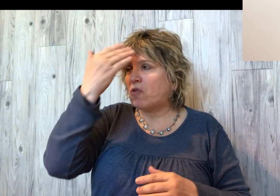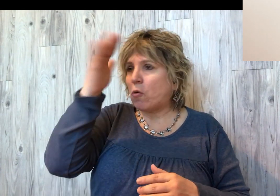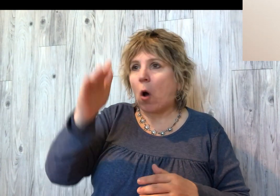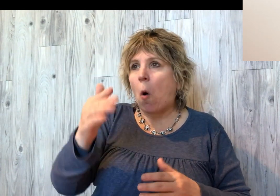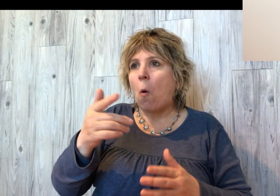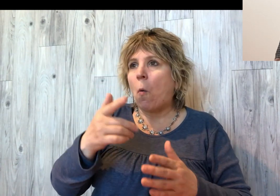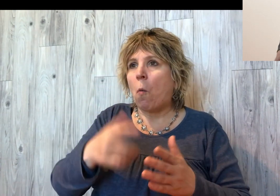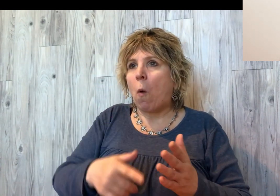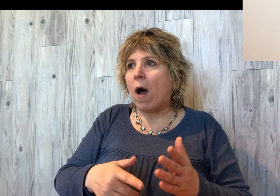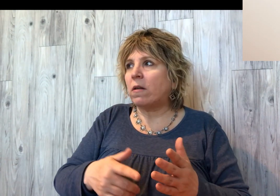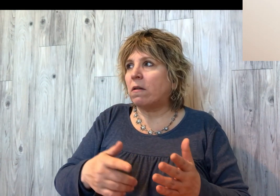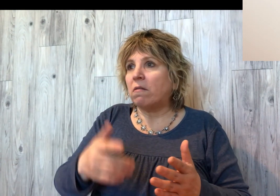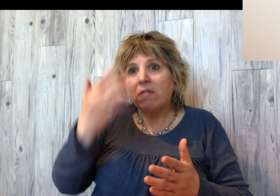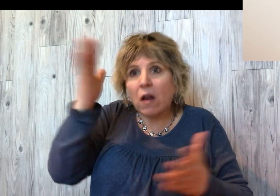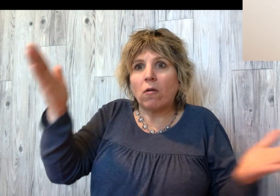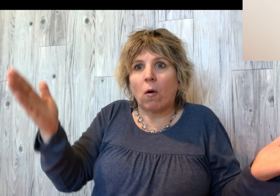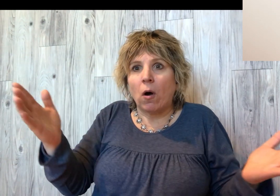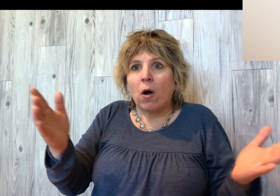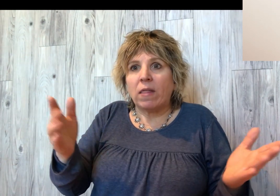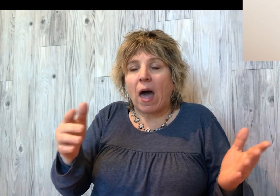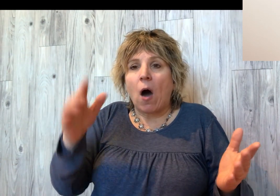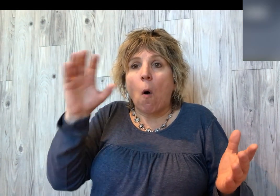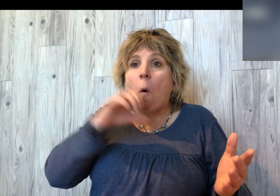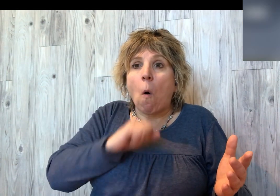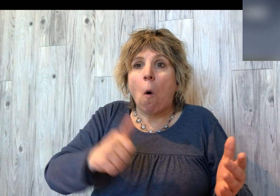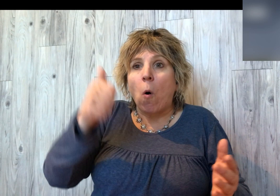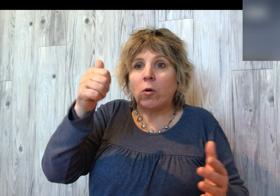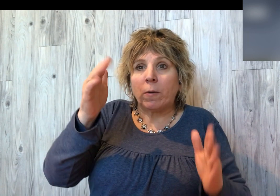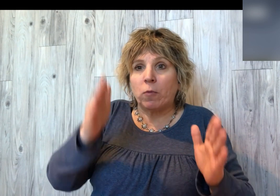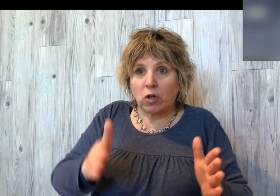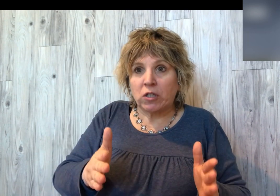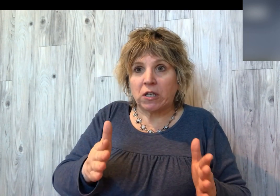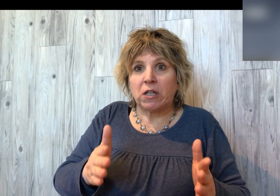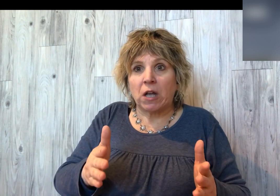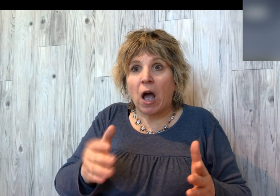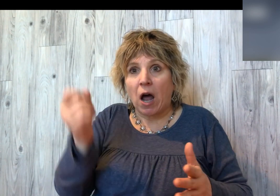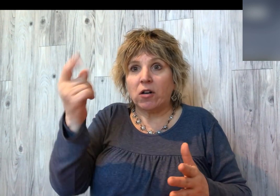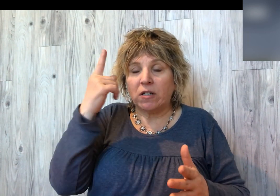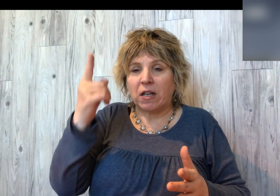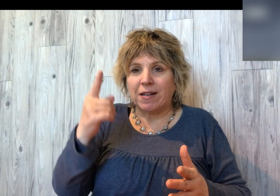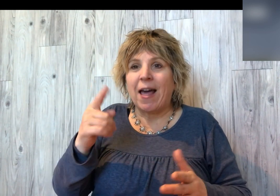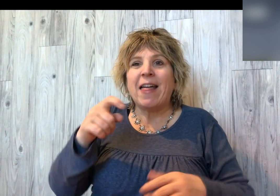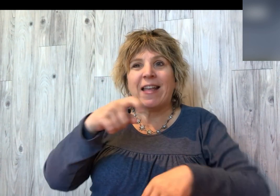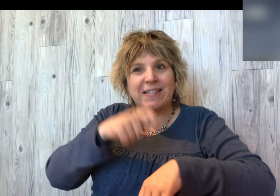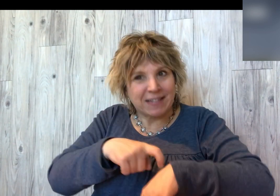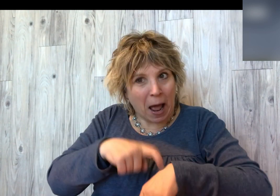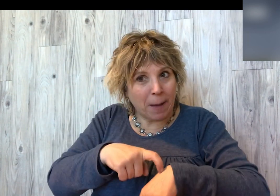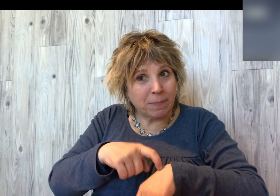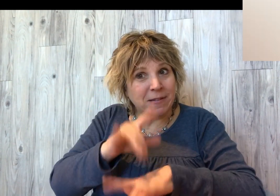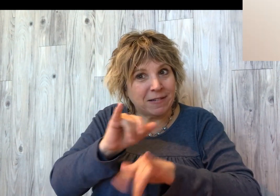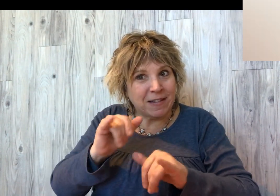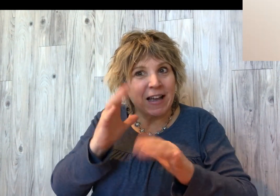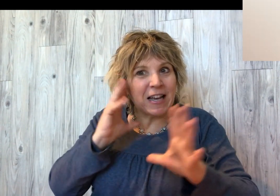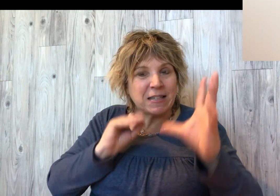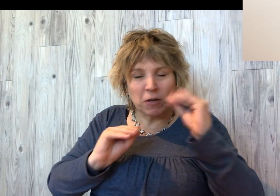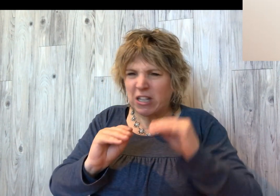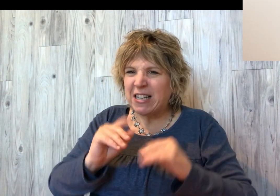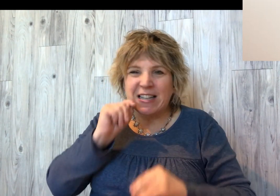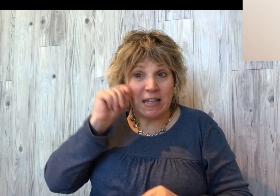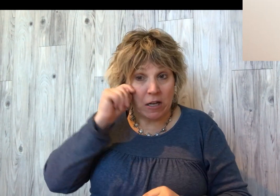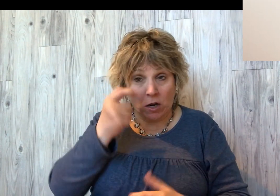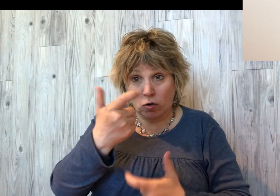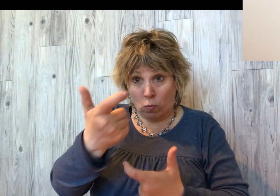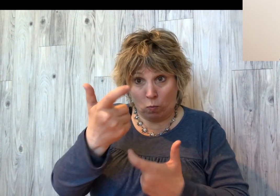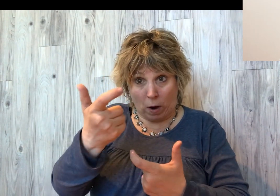lacks something that an older person has. Here it is: the advantage of time and experience. Now,